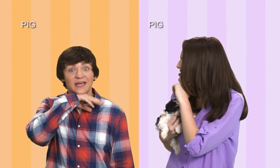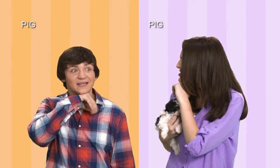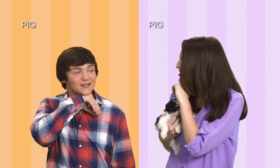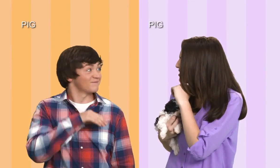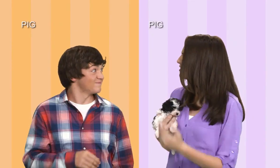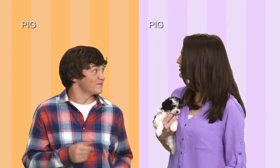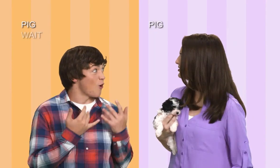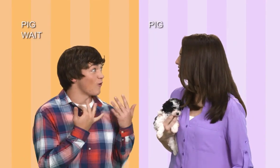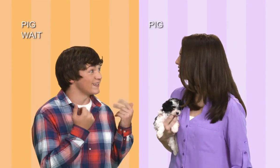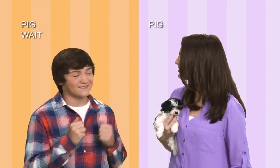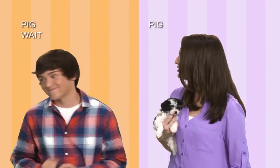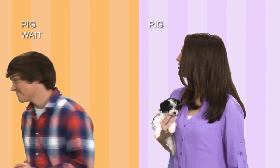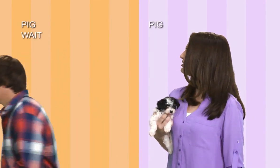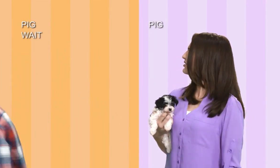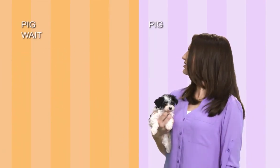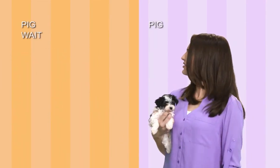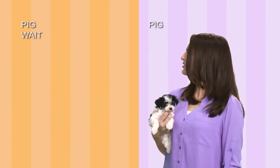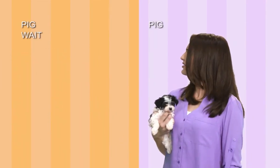Pig. Wait.